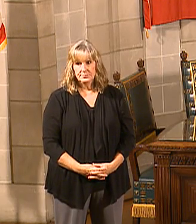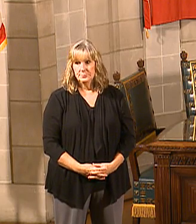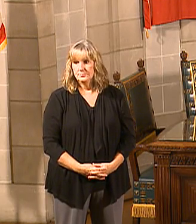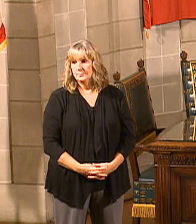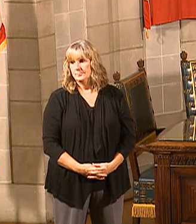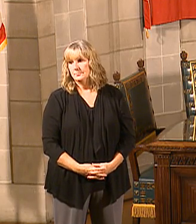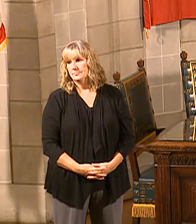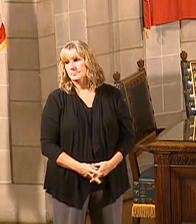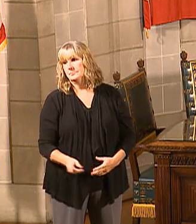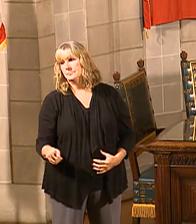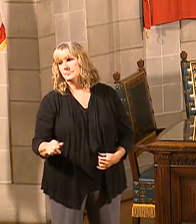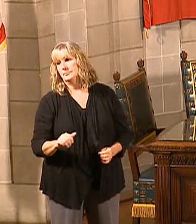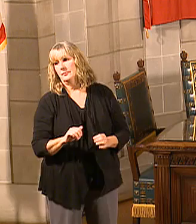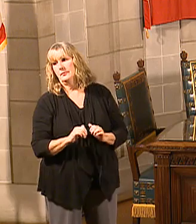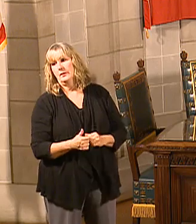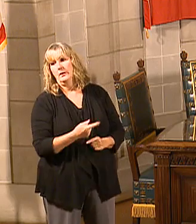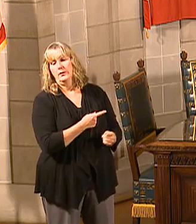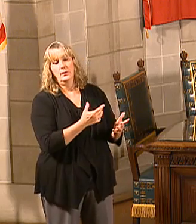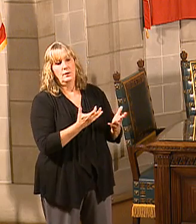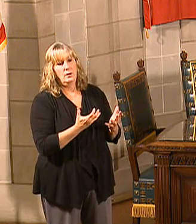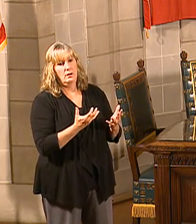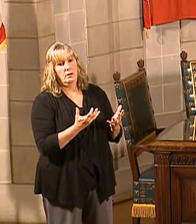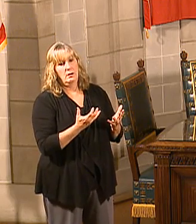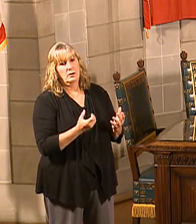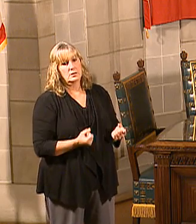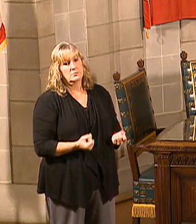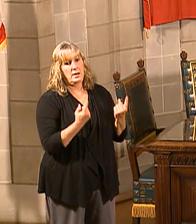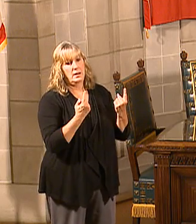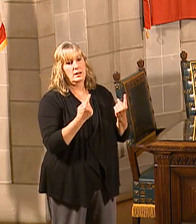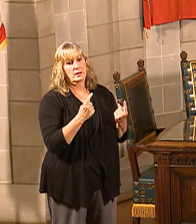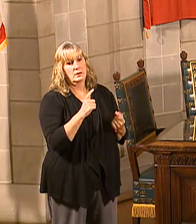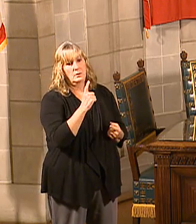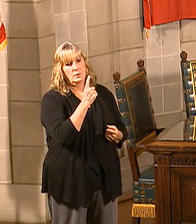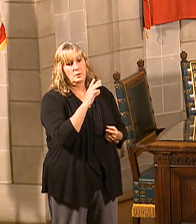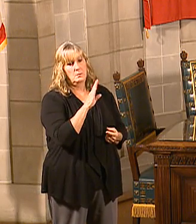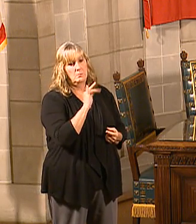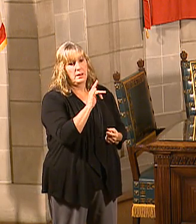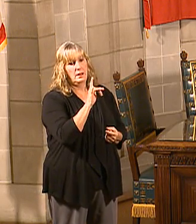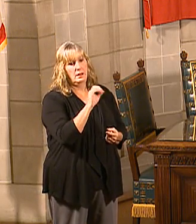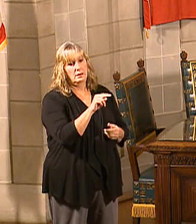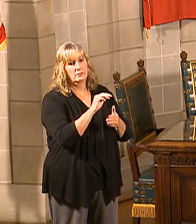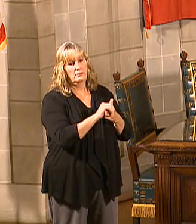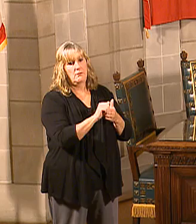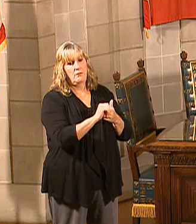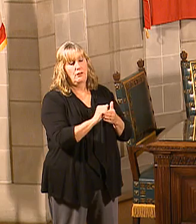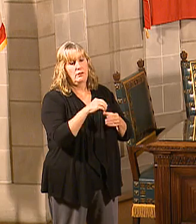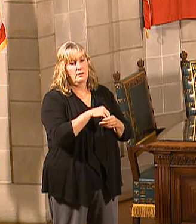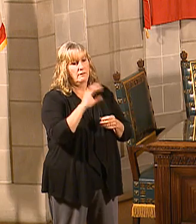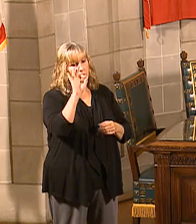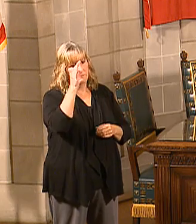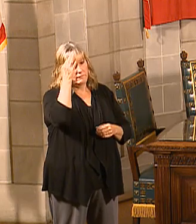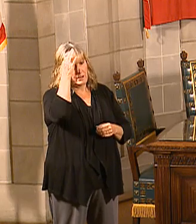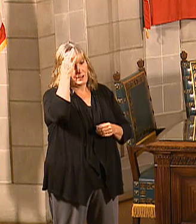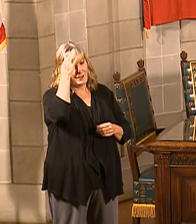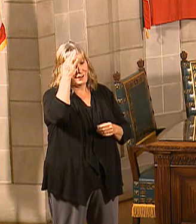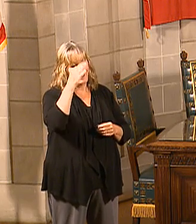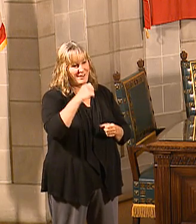Don. Governor, how would you like to spend $1 billion in federal pandemic? So the